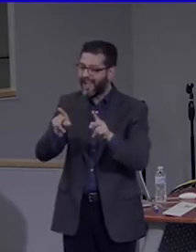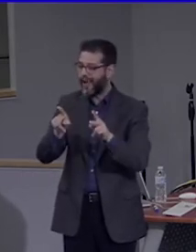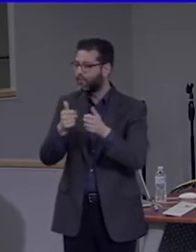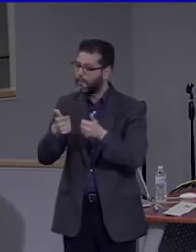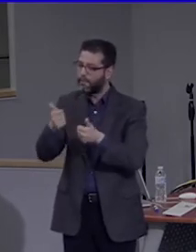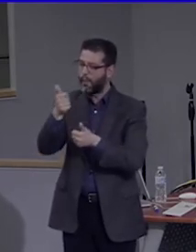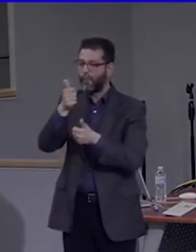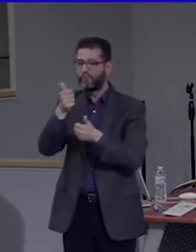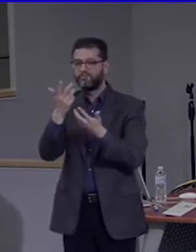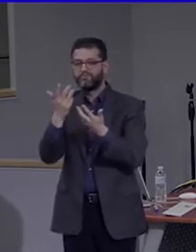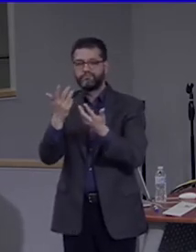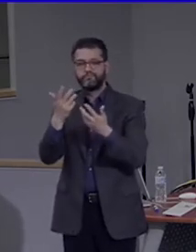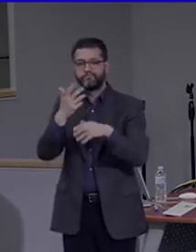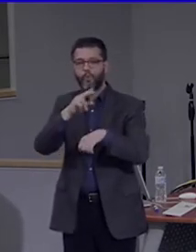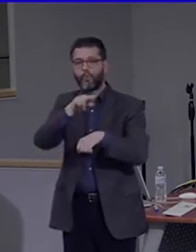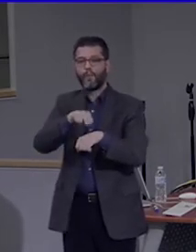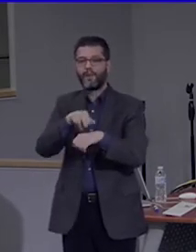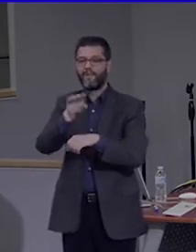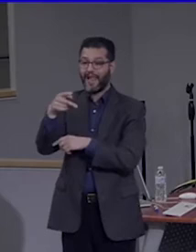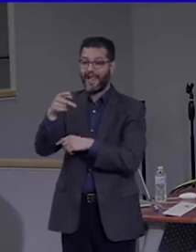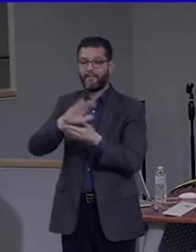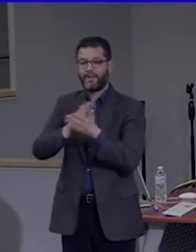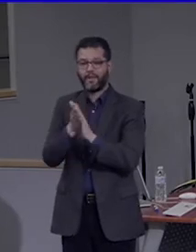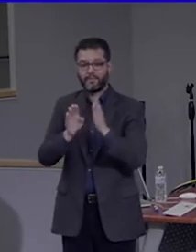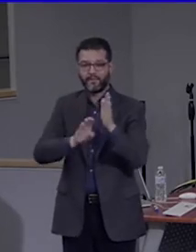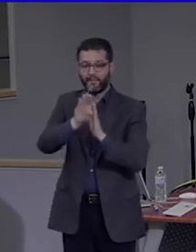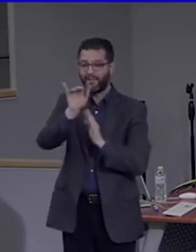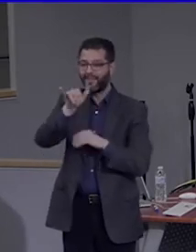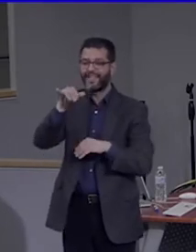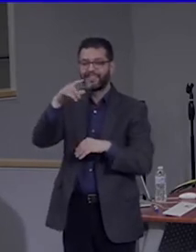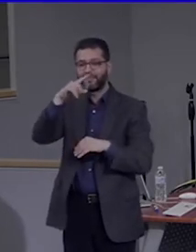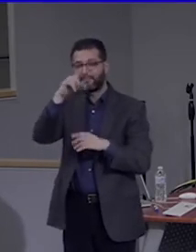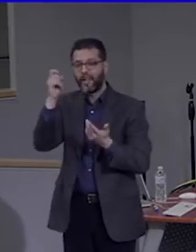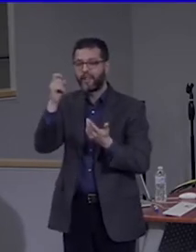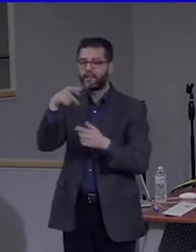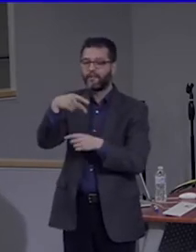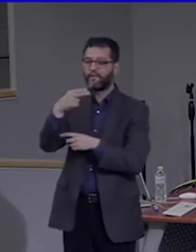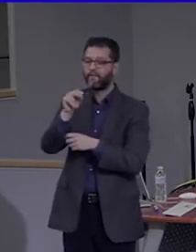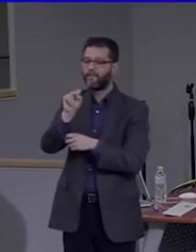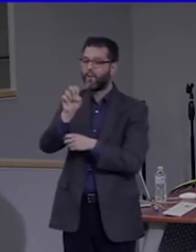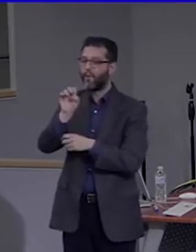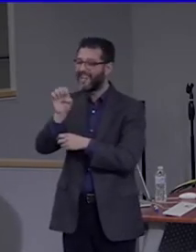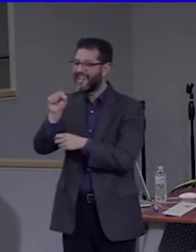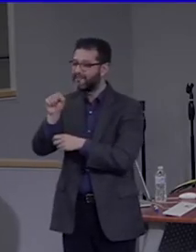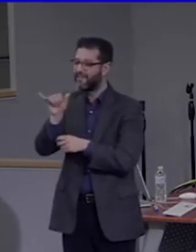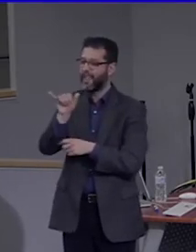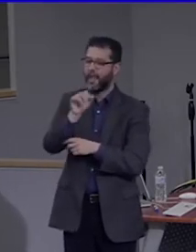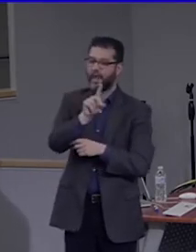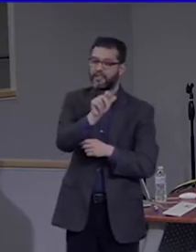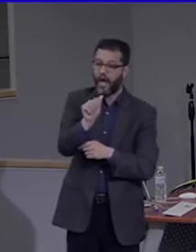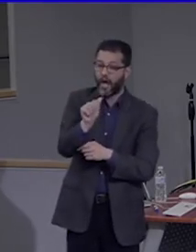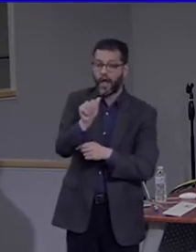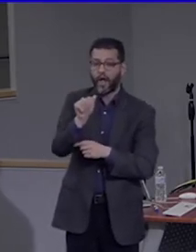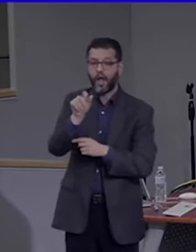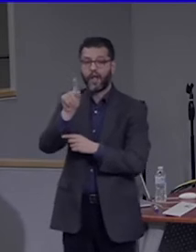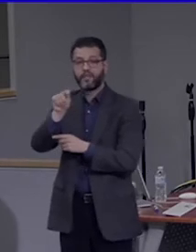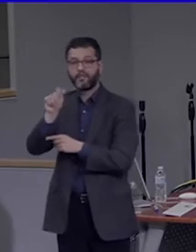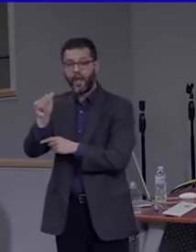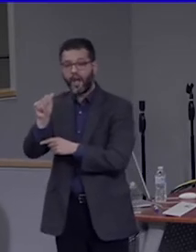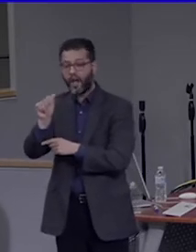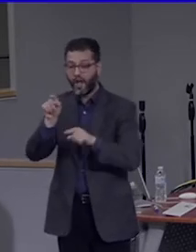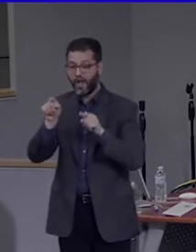and this is because many speech sounds phonemes like da or ta only differ by very